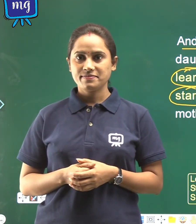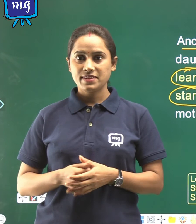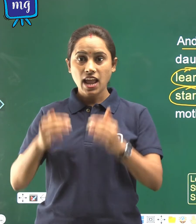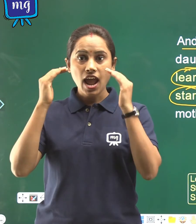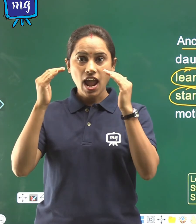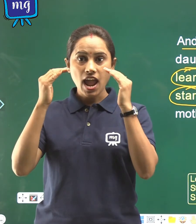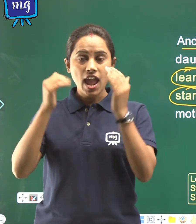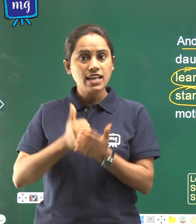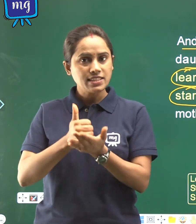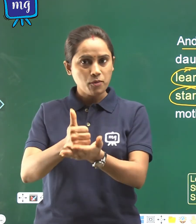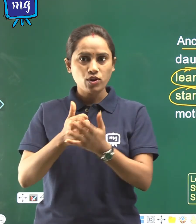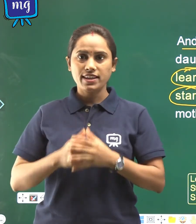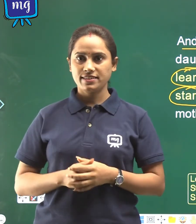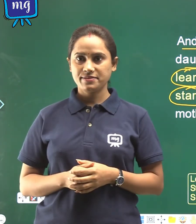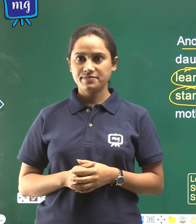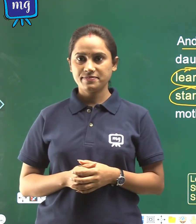supporting